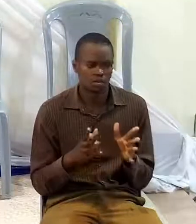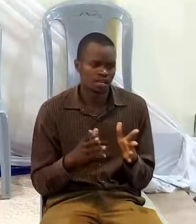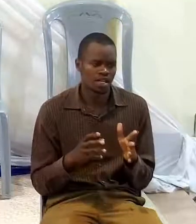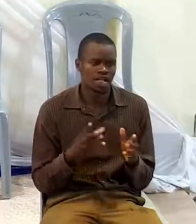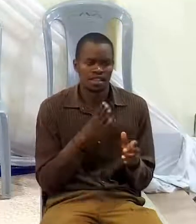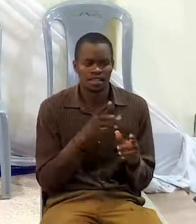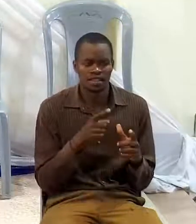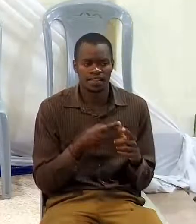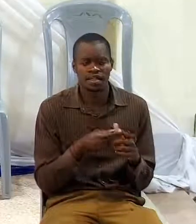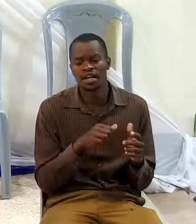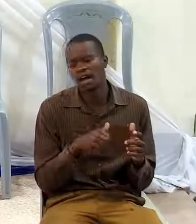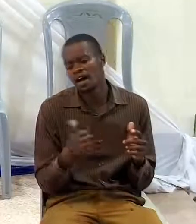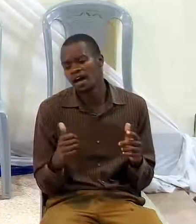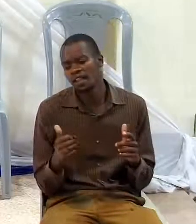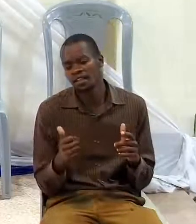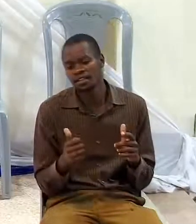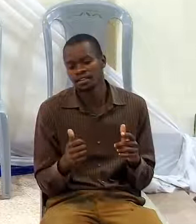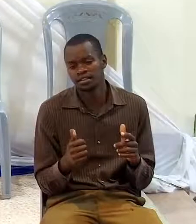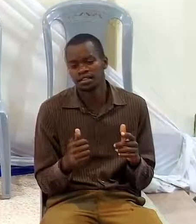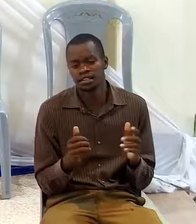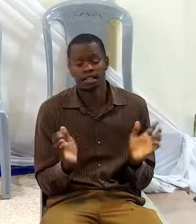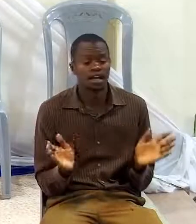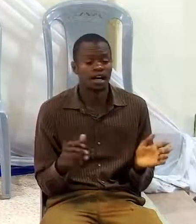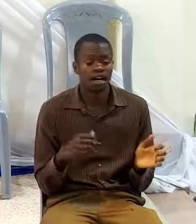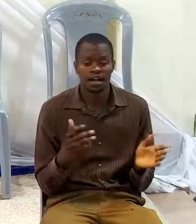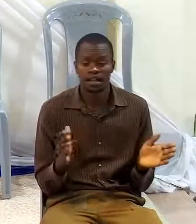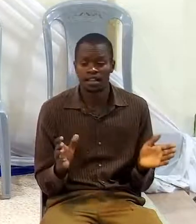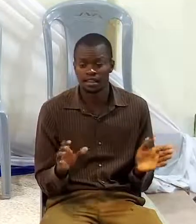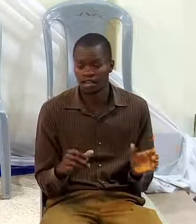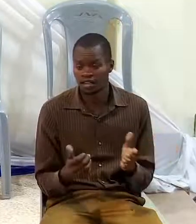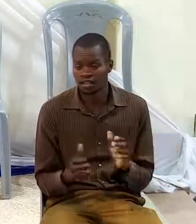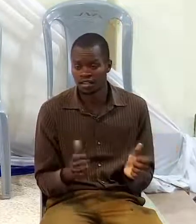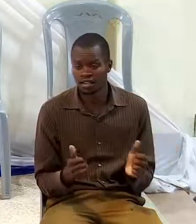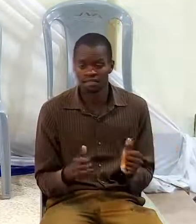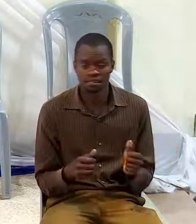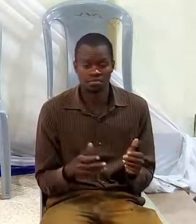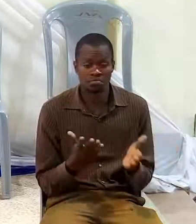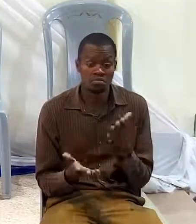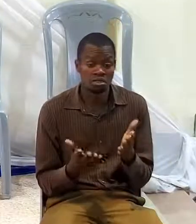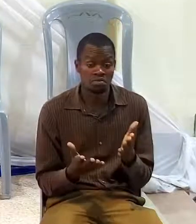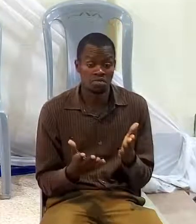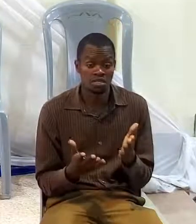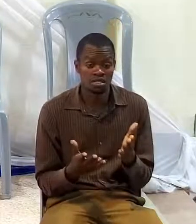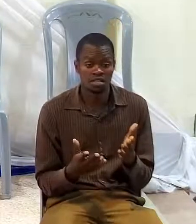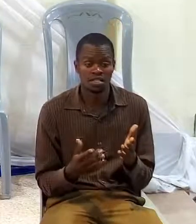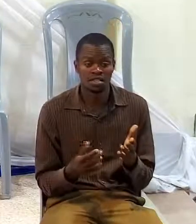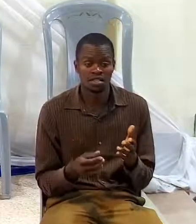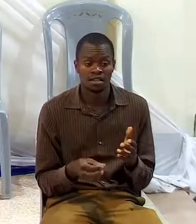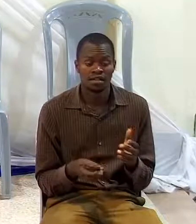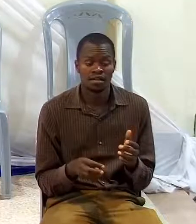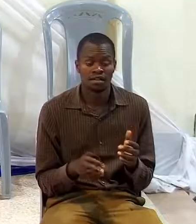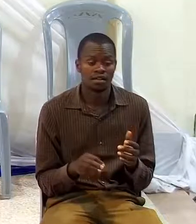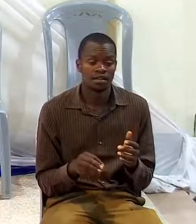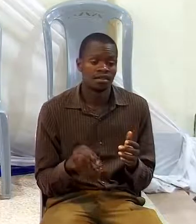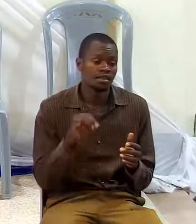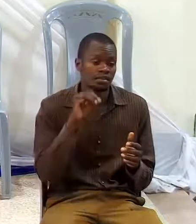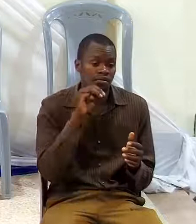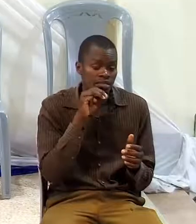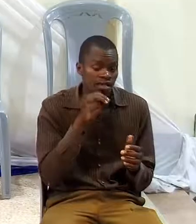influencers are now like gender. The males, the females, the